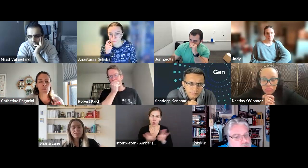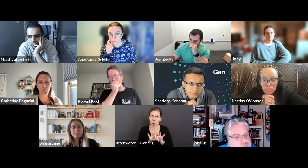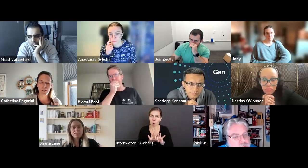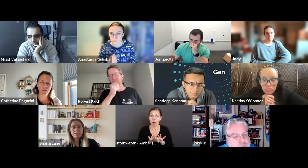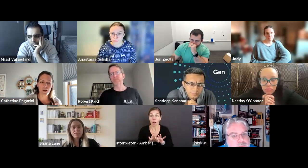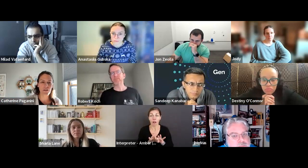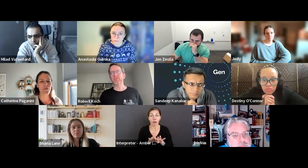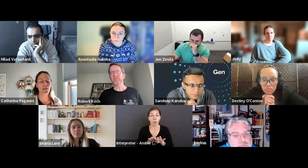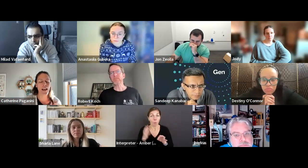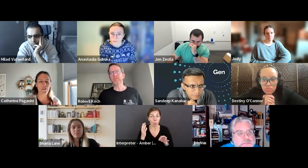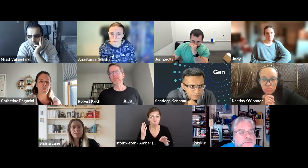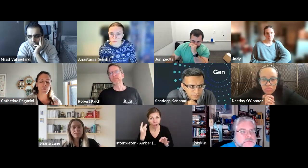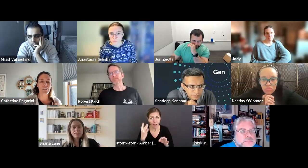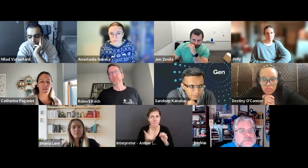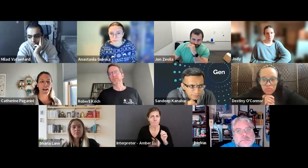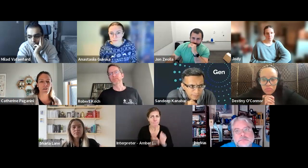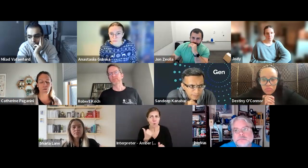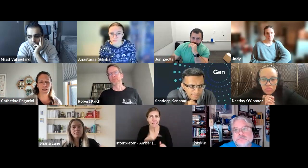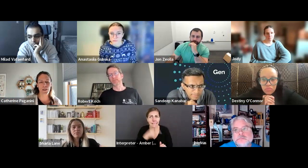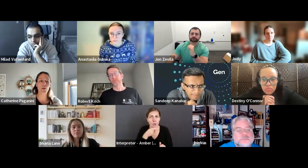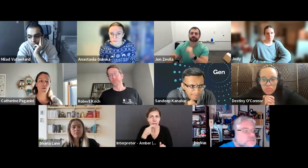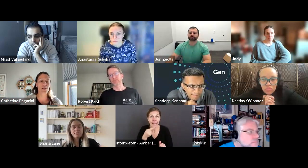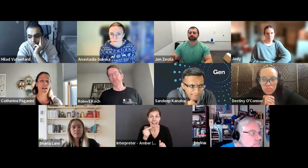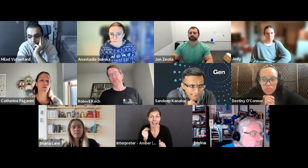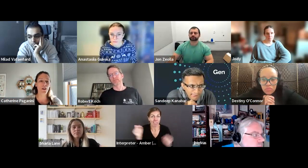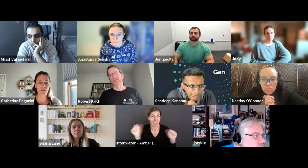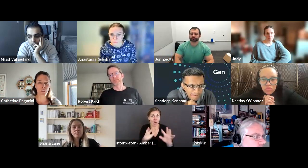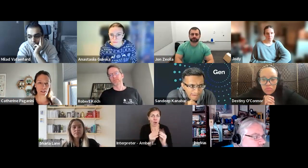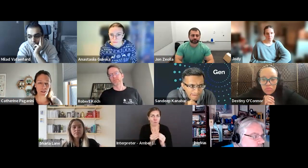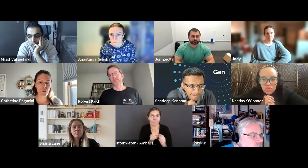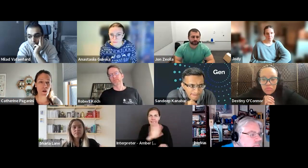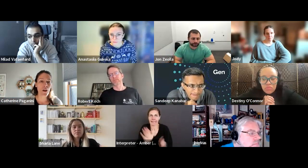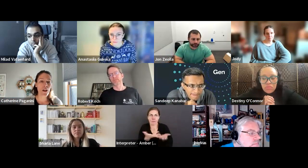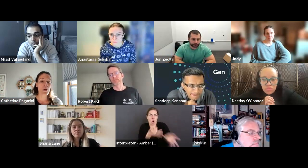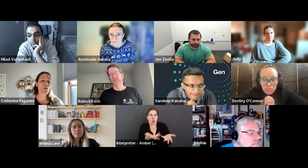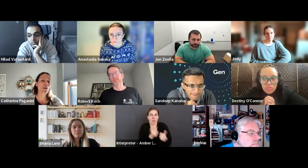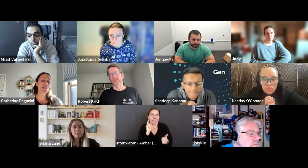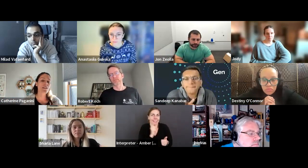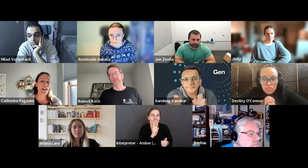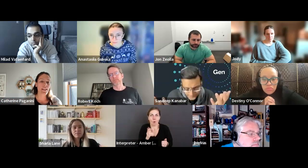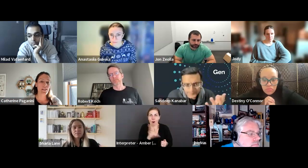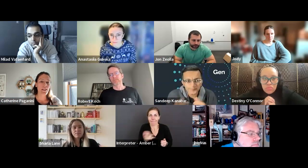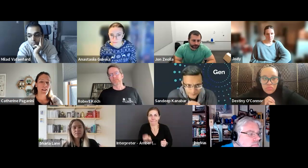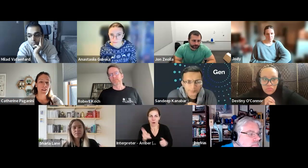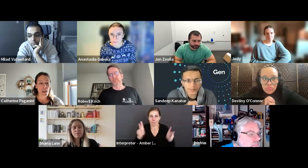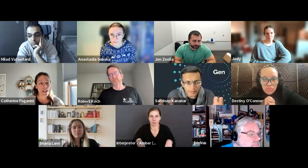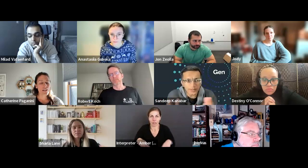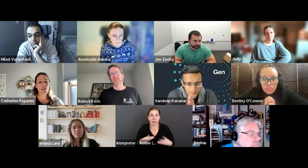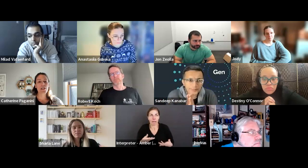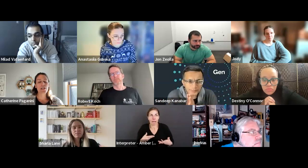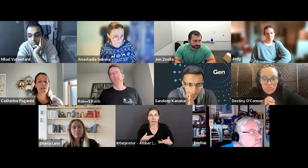or most people at the conference have never really interacted with anyone who is deaf or hard of hearing, right? So people don't understand